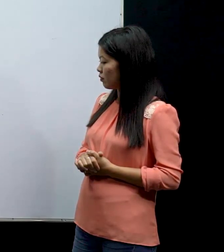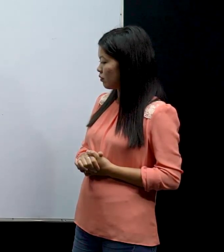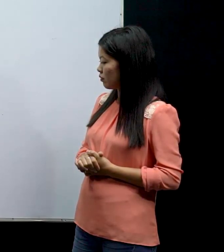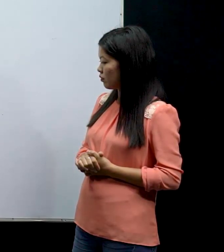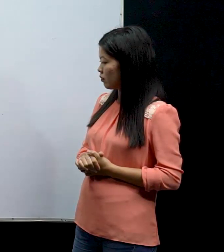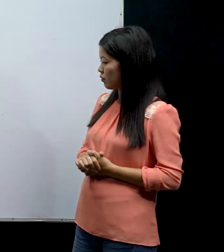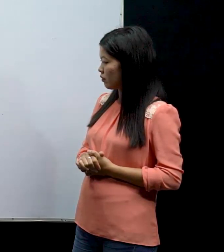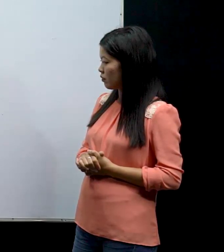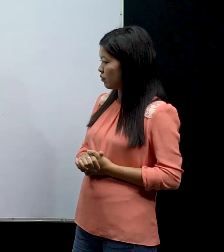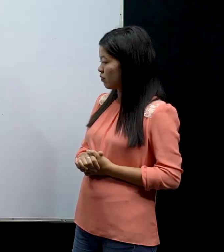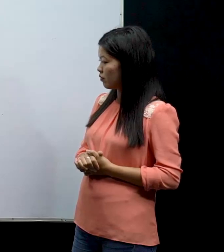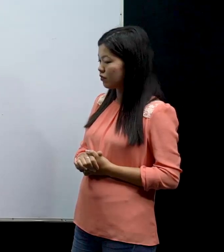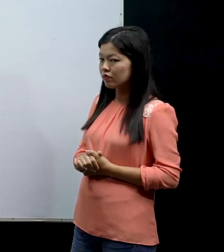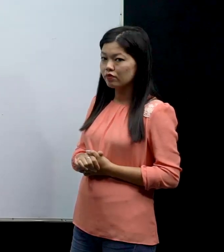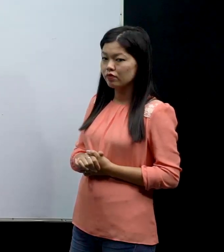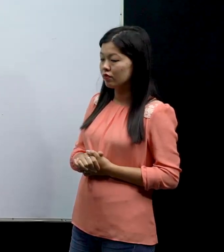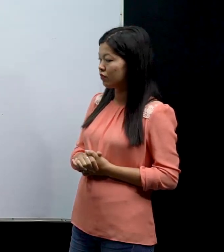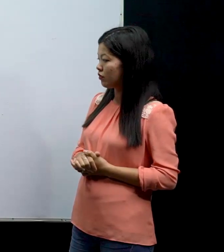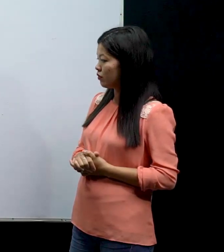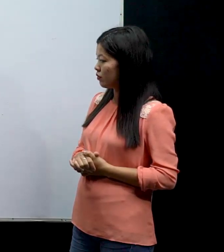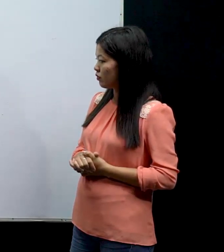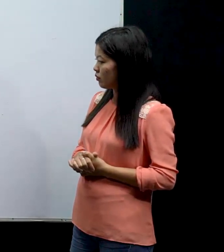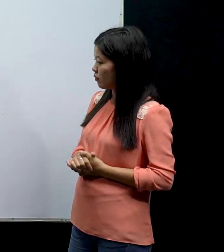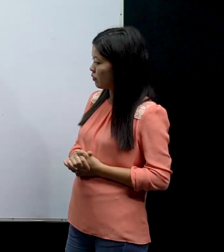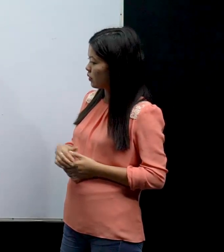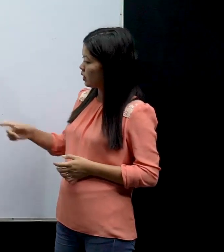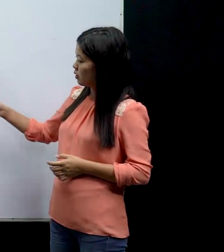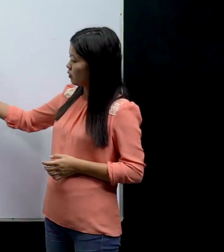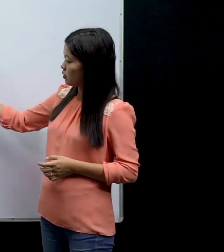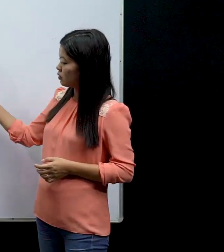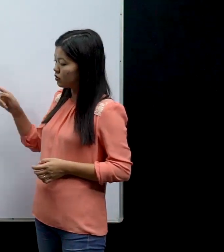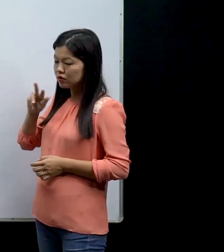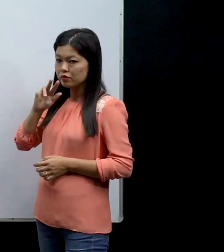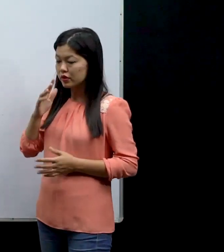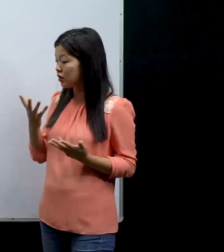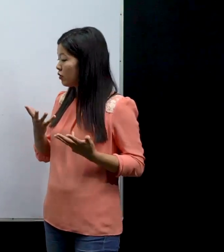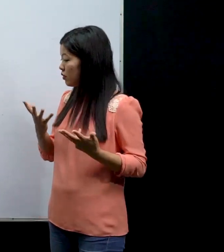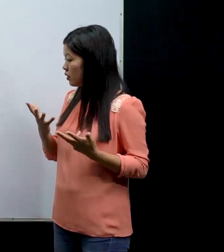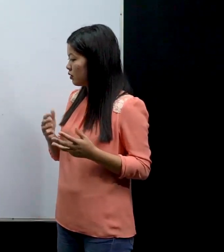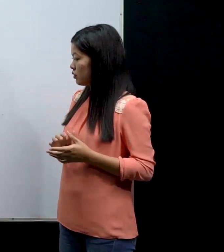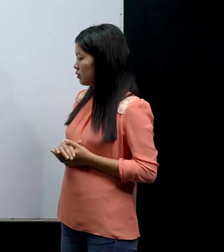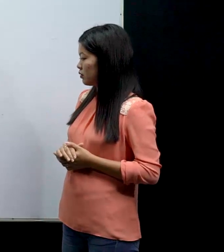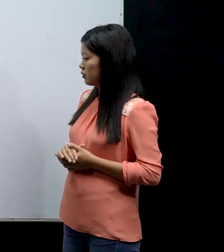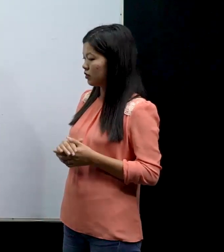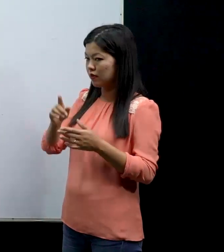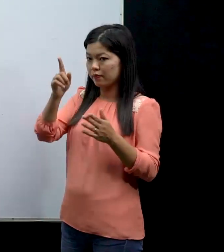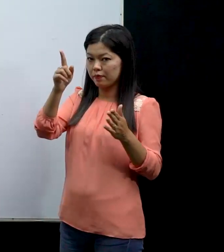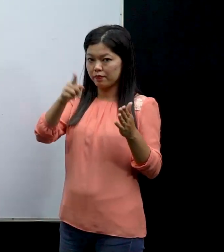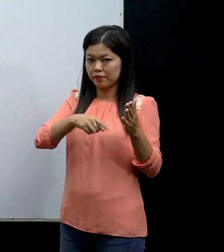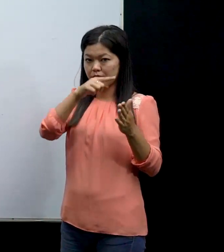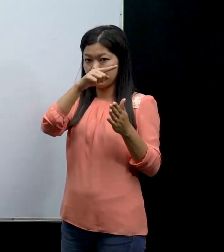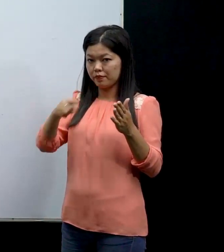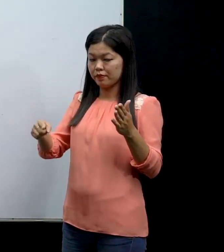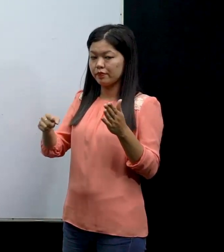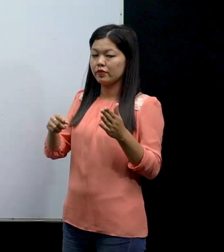2 negative charge ion, right? So students, crisscross means what? This one will take this